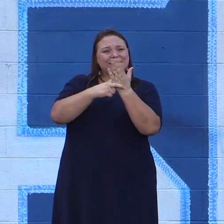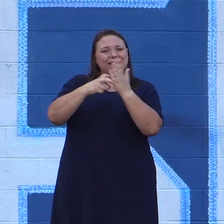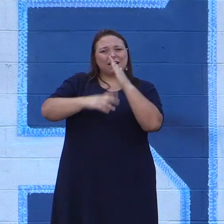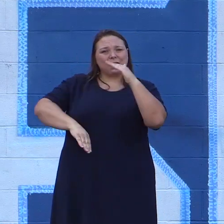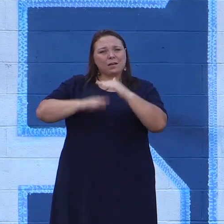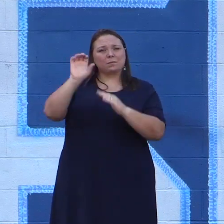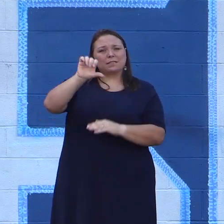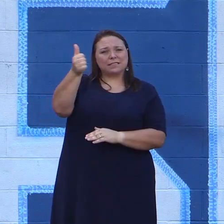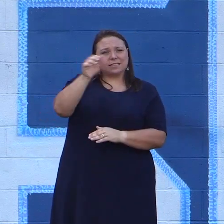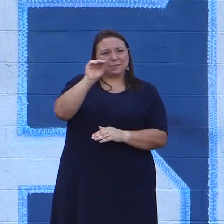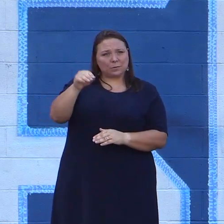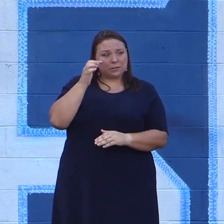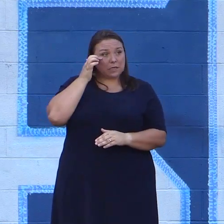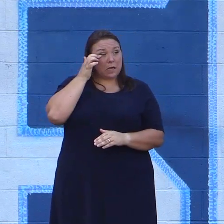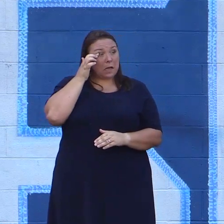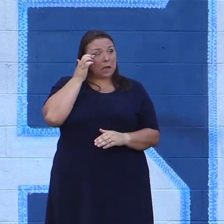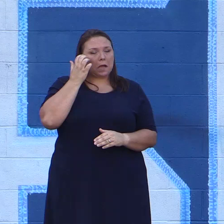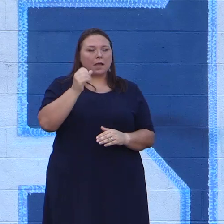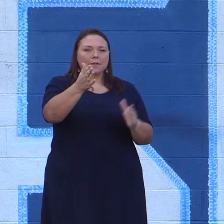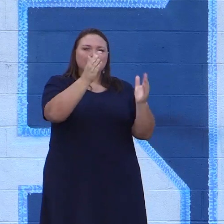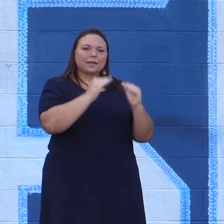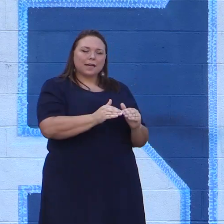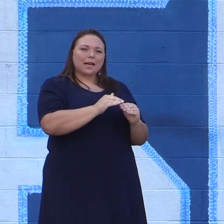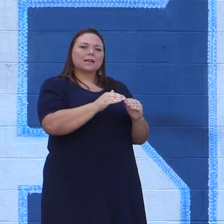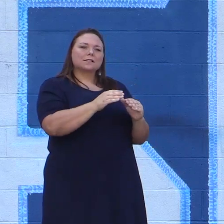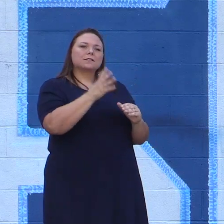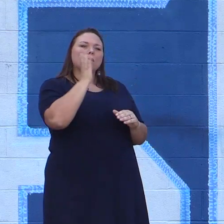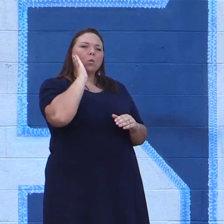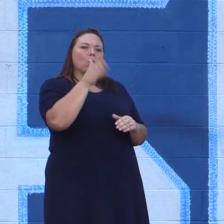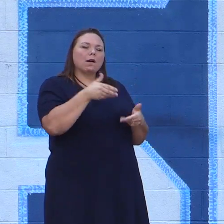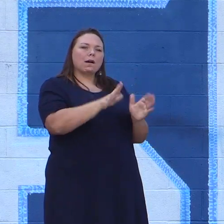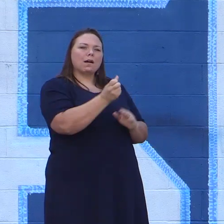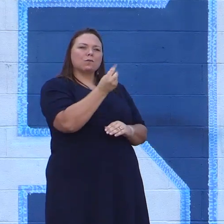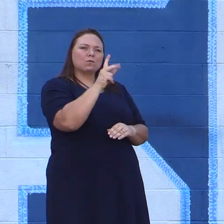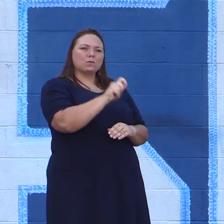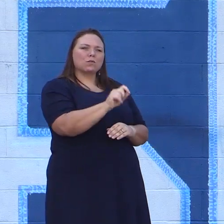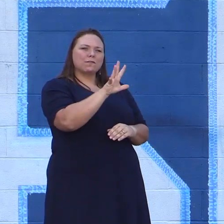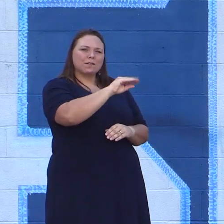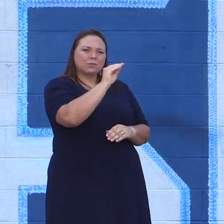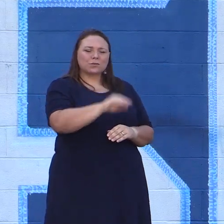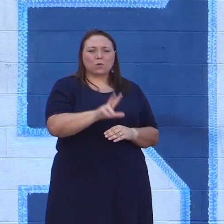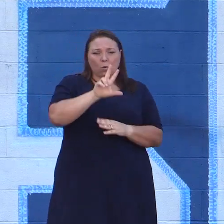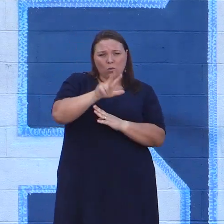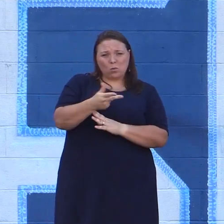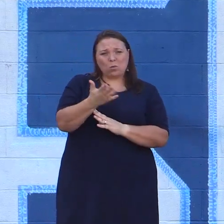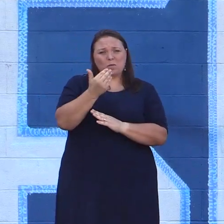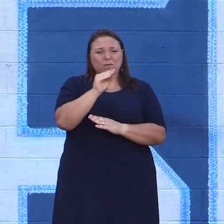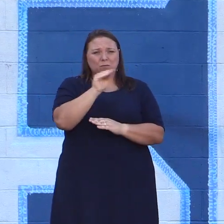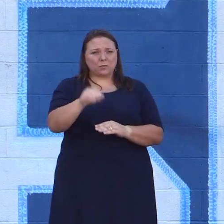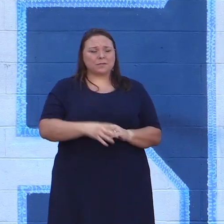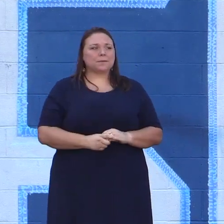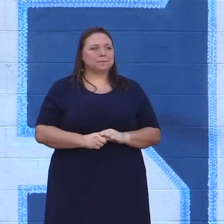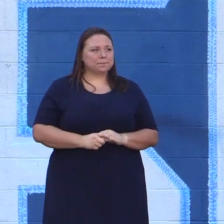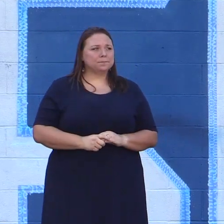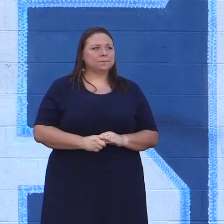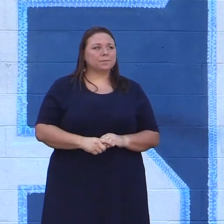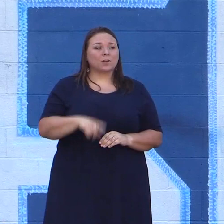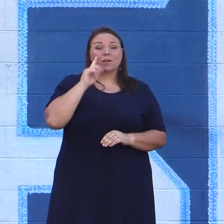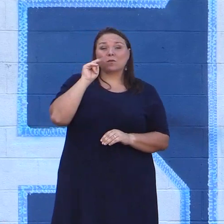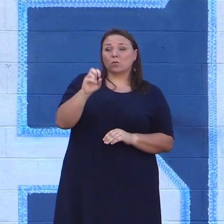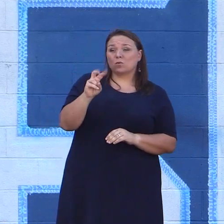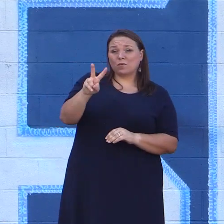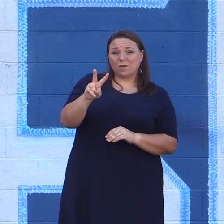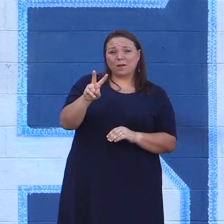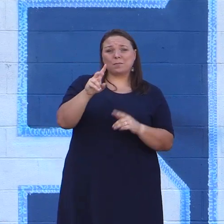of our capacity. The next October home game will allow 12.5%, and the third, 15%. For